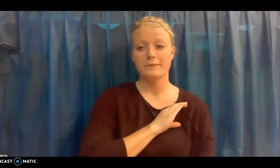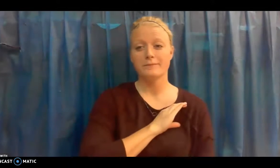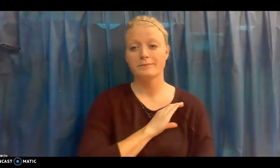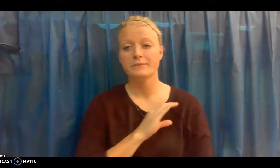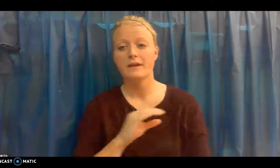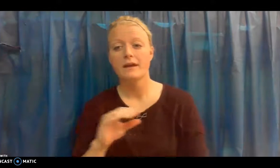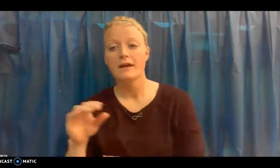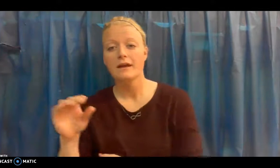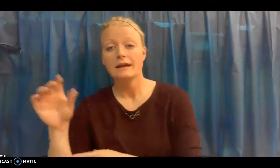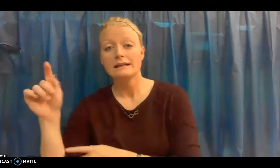self-talking.